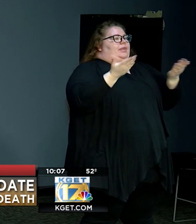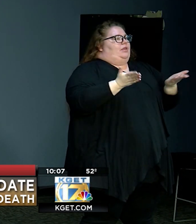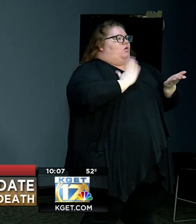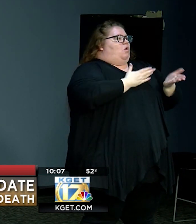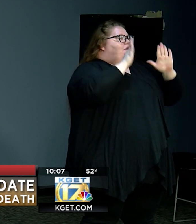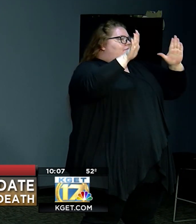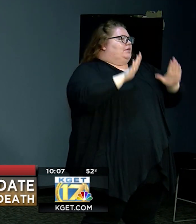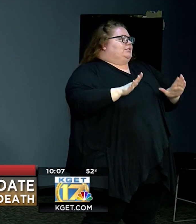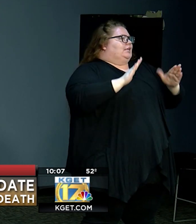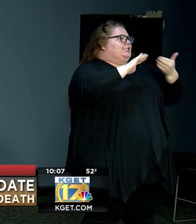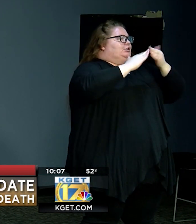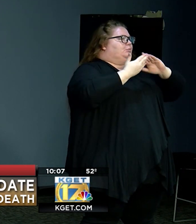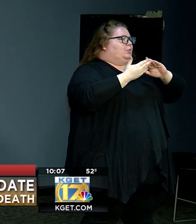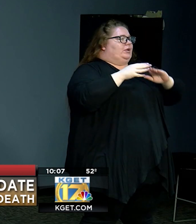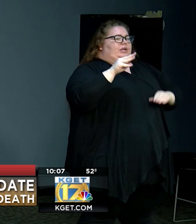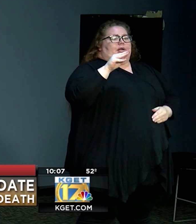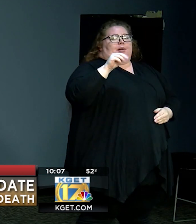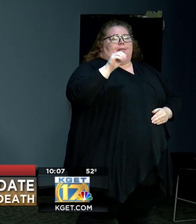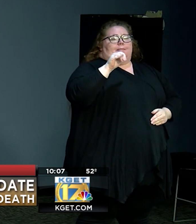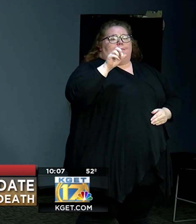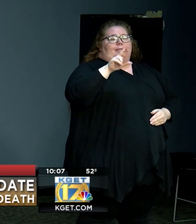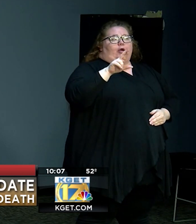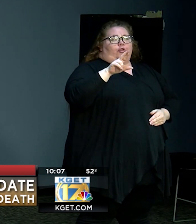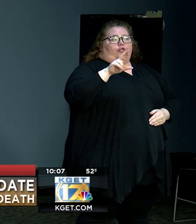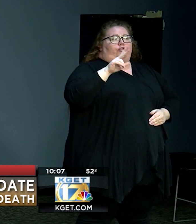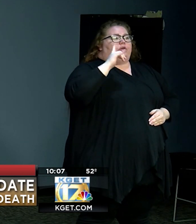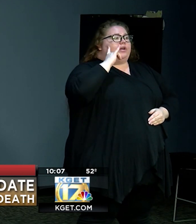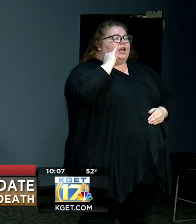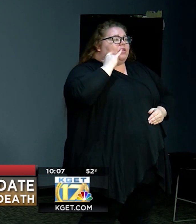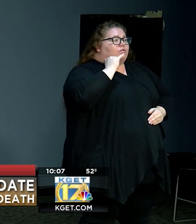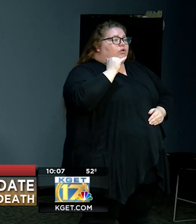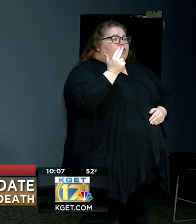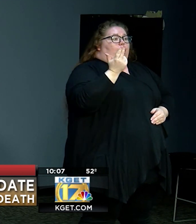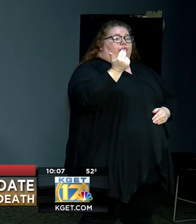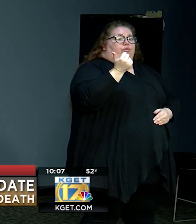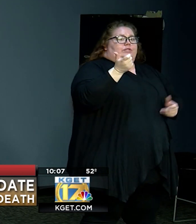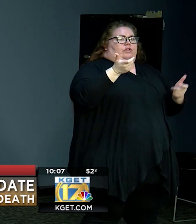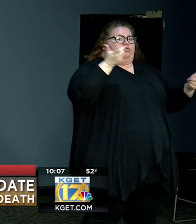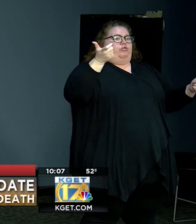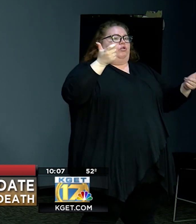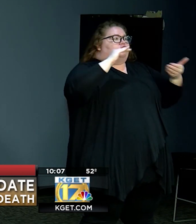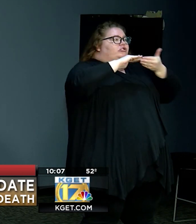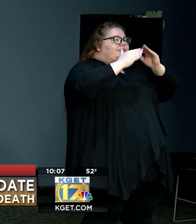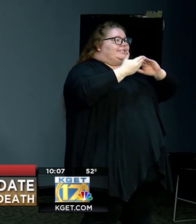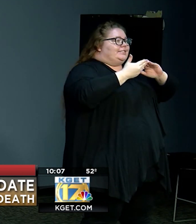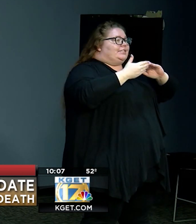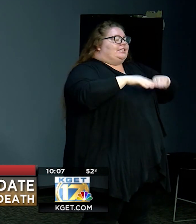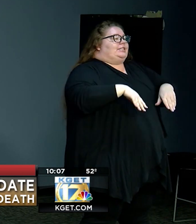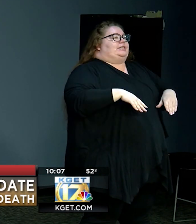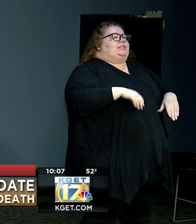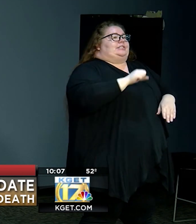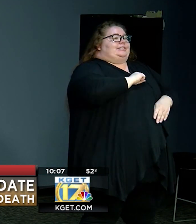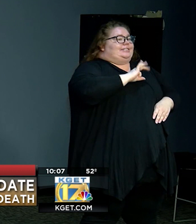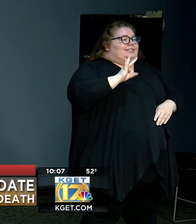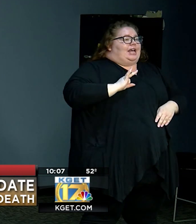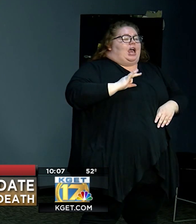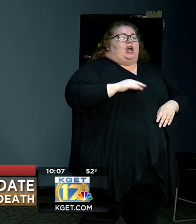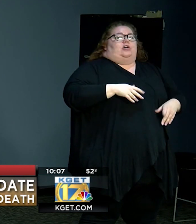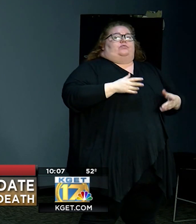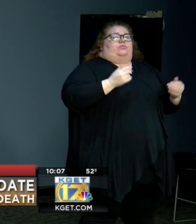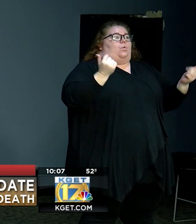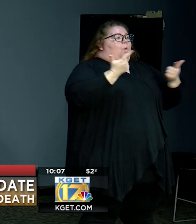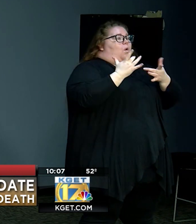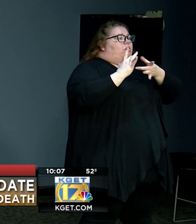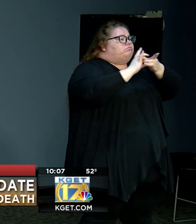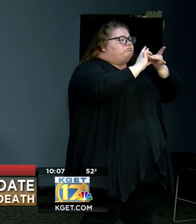The mayors of California's 13 largest cities and our staff, we're cooperating, we're talking